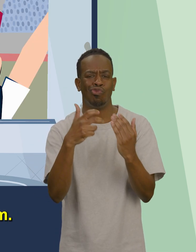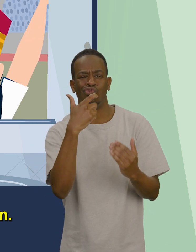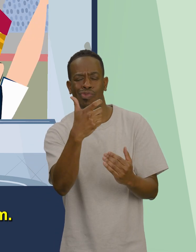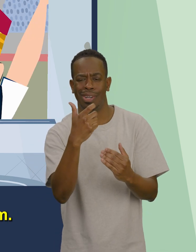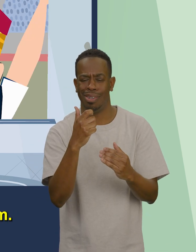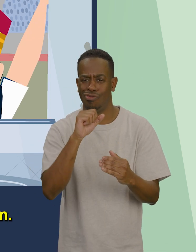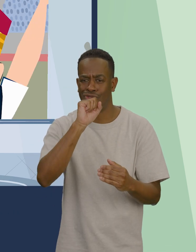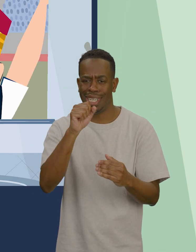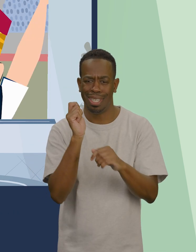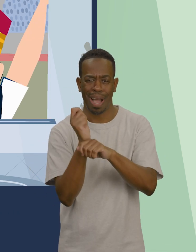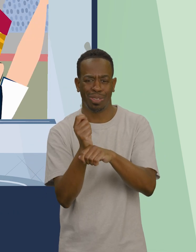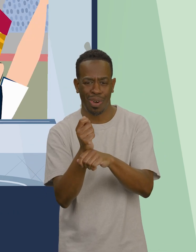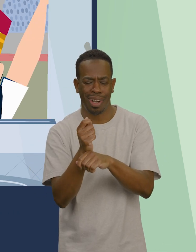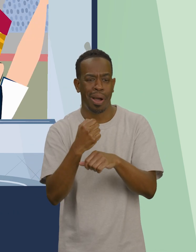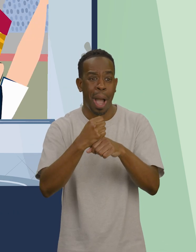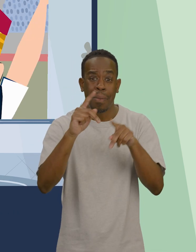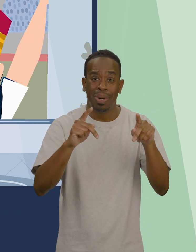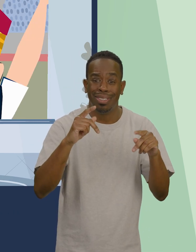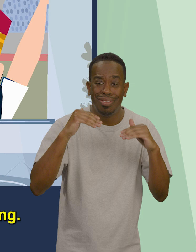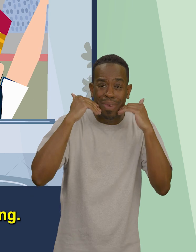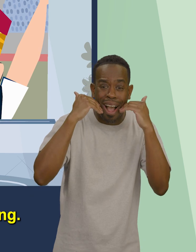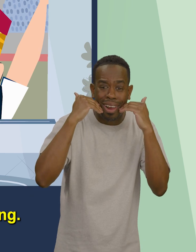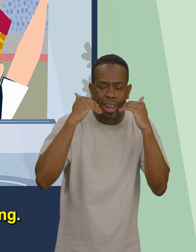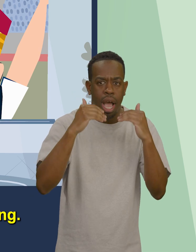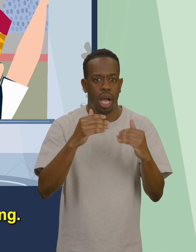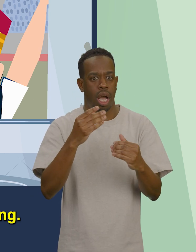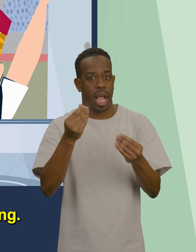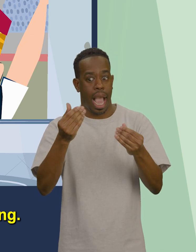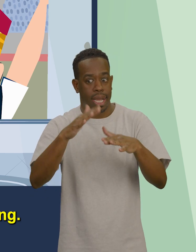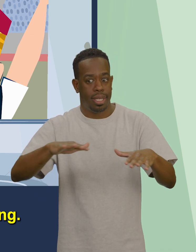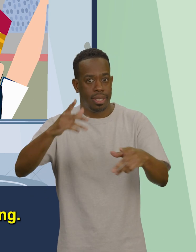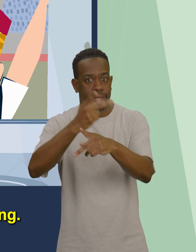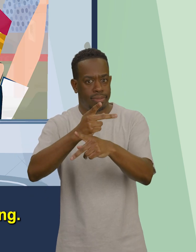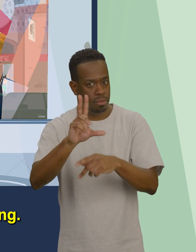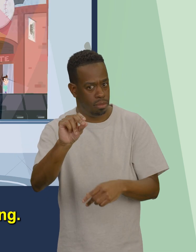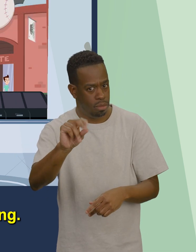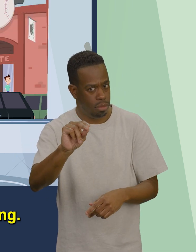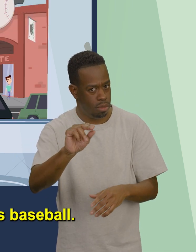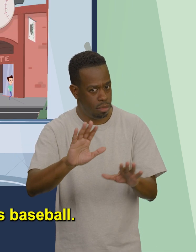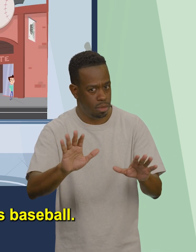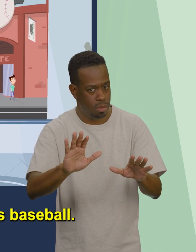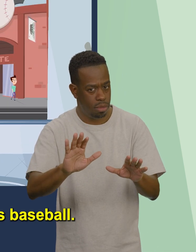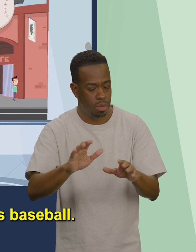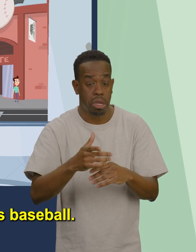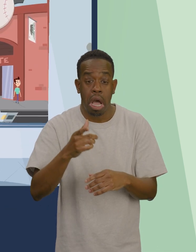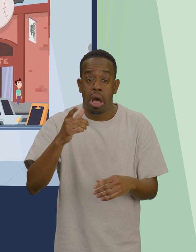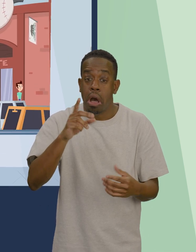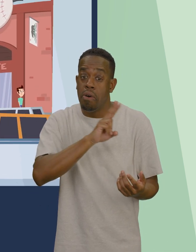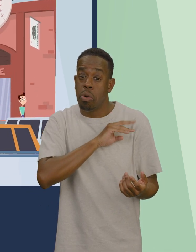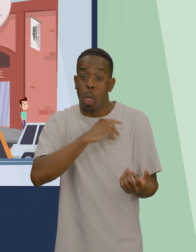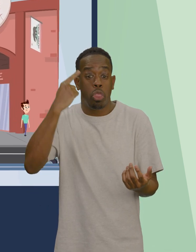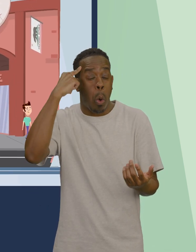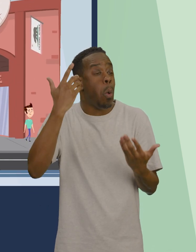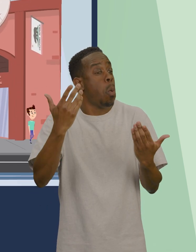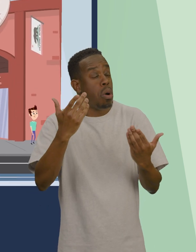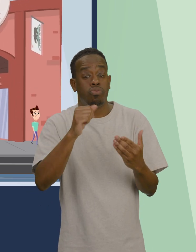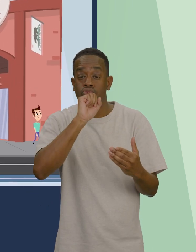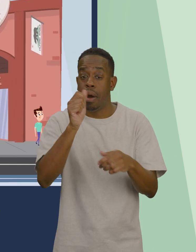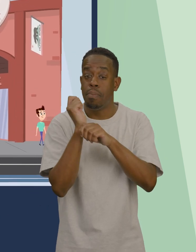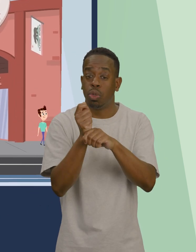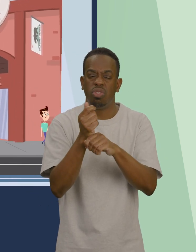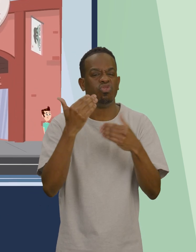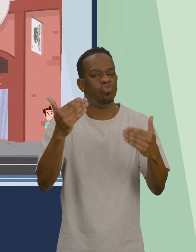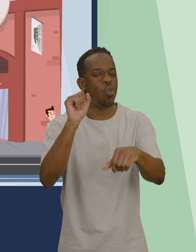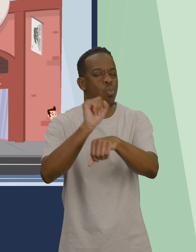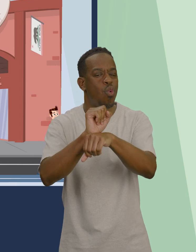favorite baseball team, make people smile, and definitely not landscaping. Vinny thought because Steven loves baseball, he